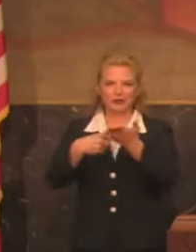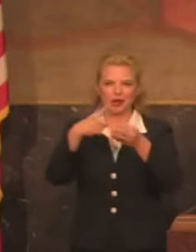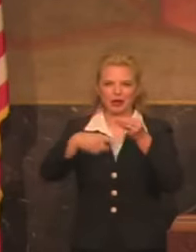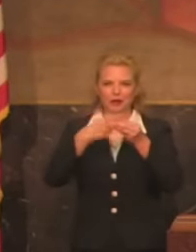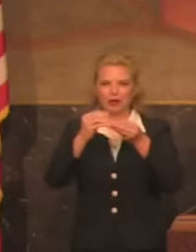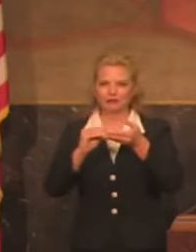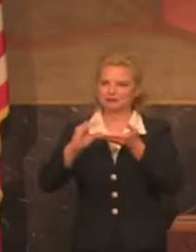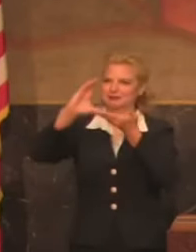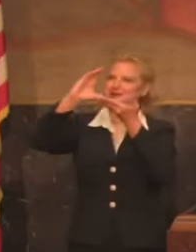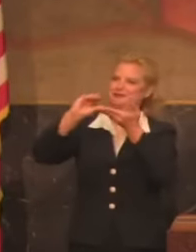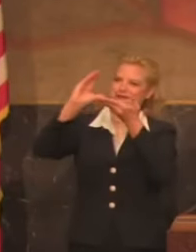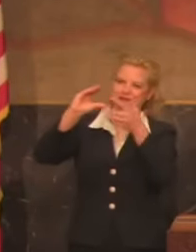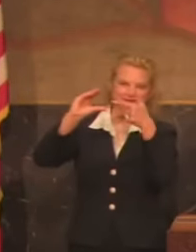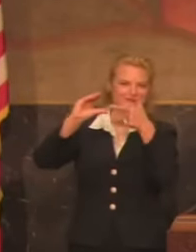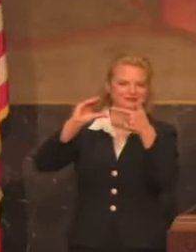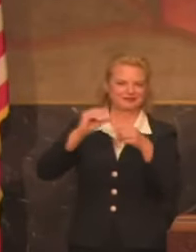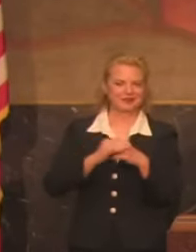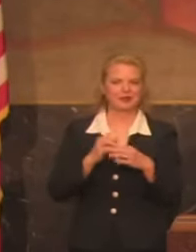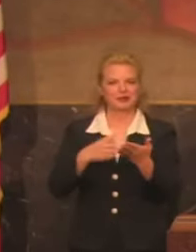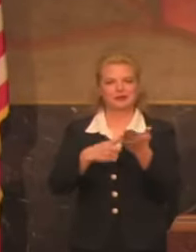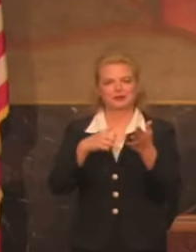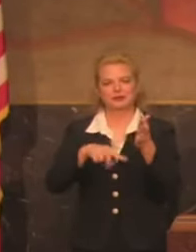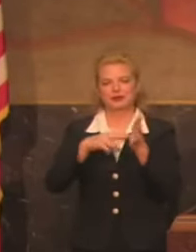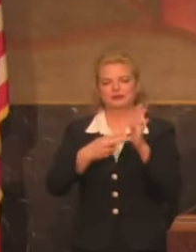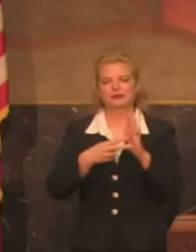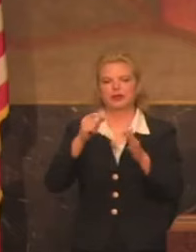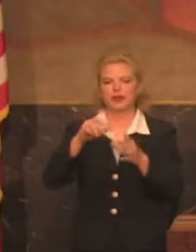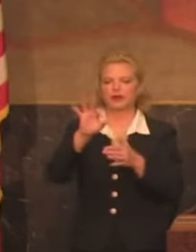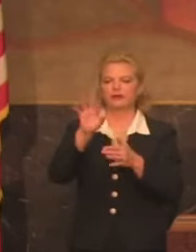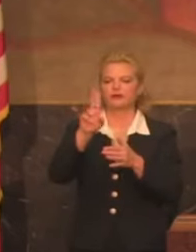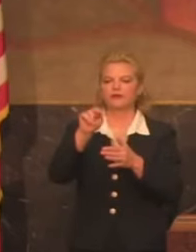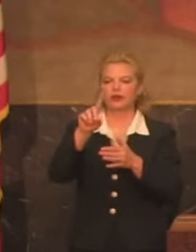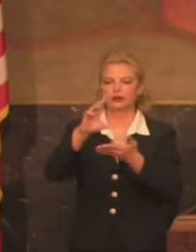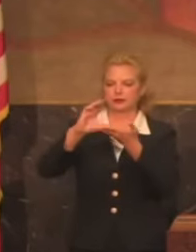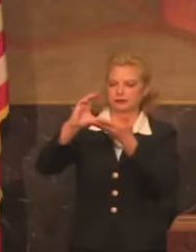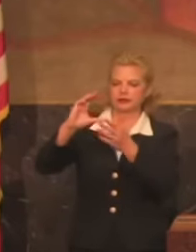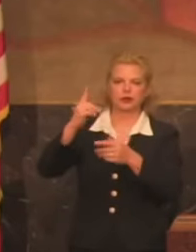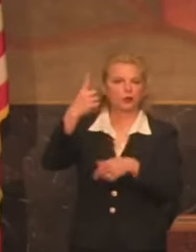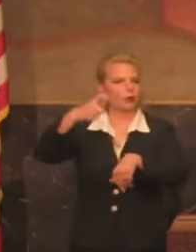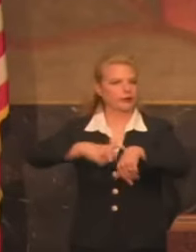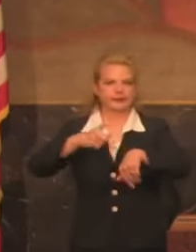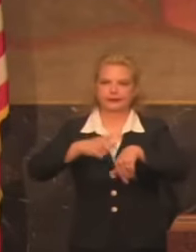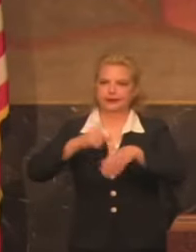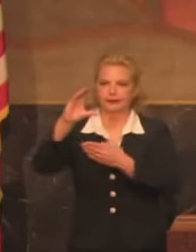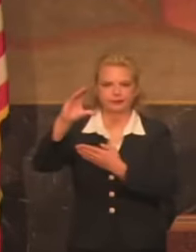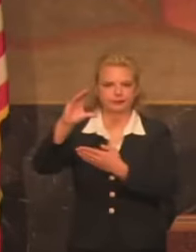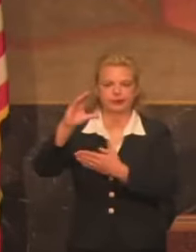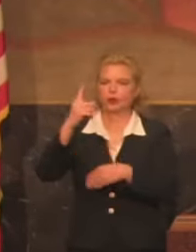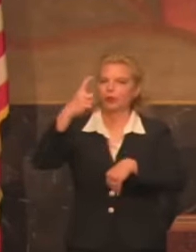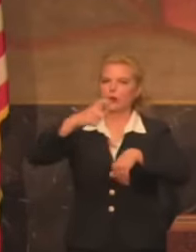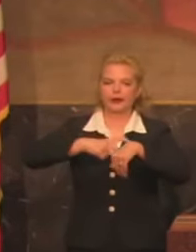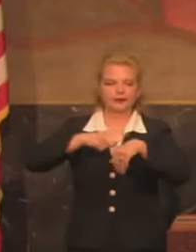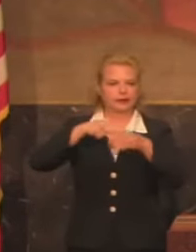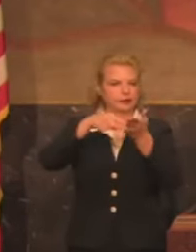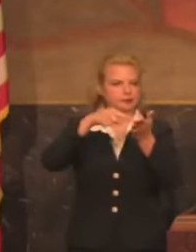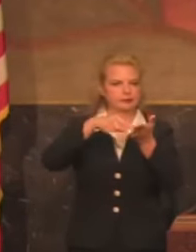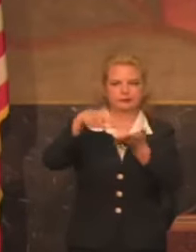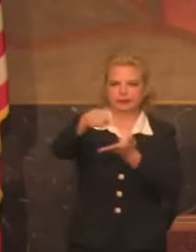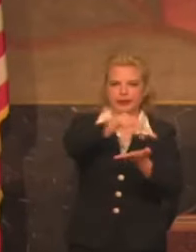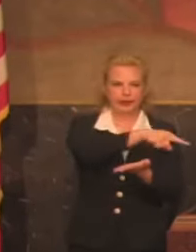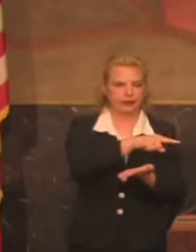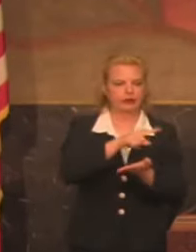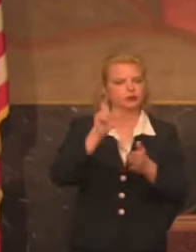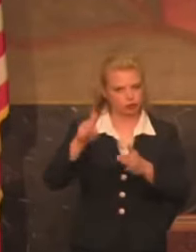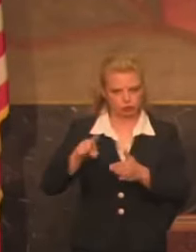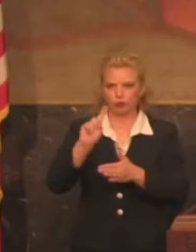let's talk about what this means. These funds are considered one-time money that can only be used on one-time expenses and should